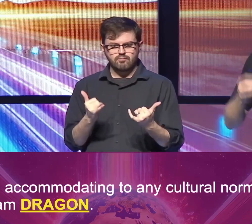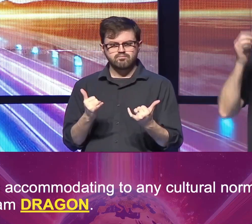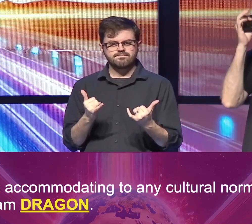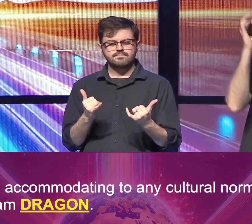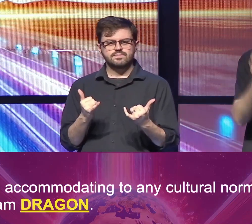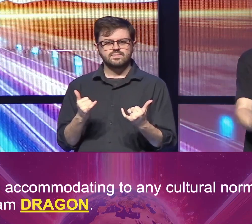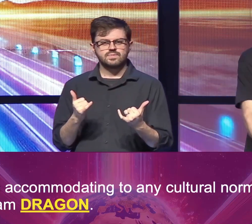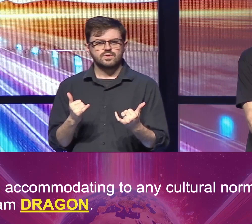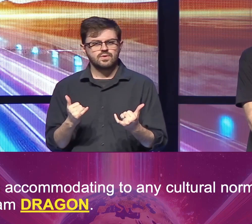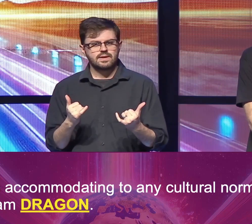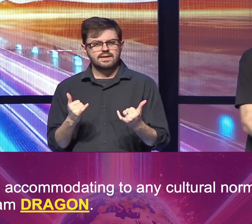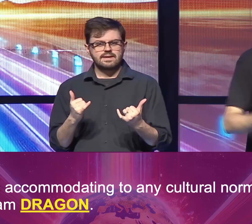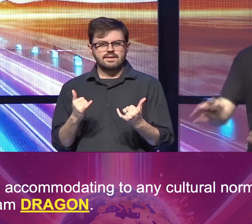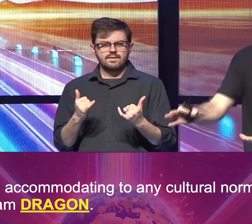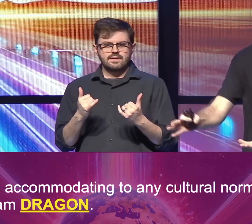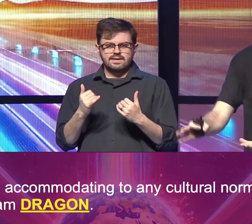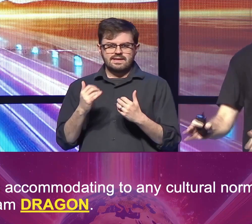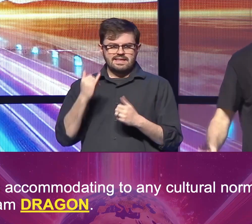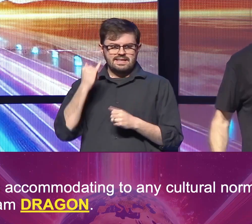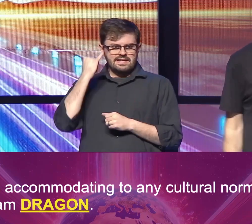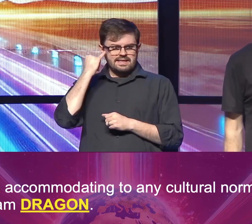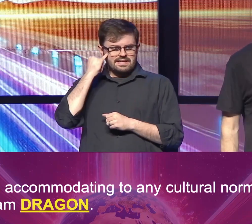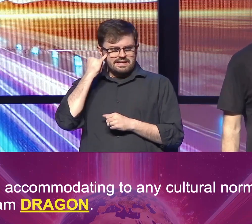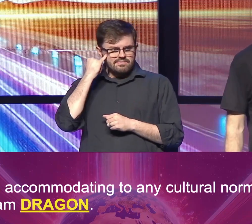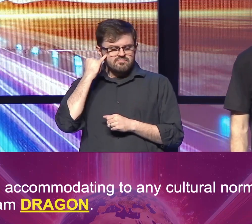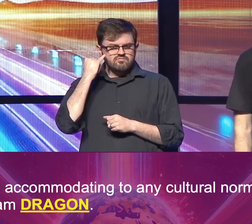that subverts Team Dragon.